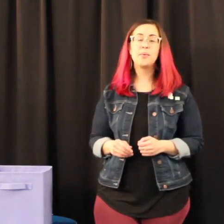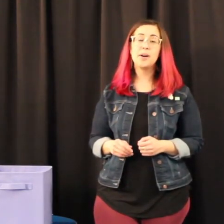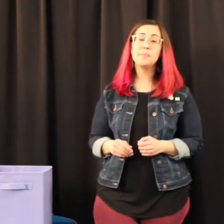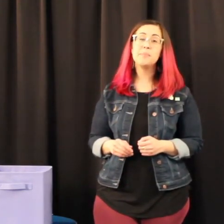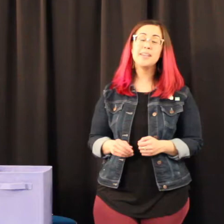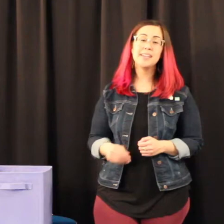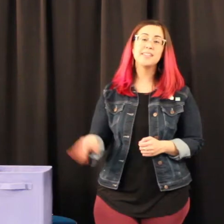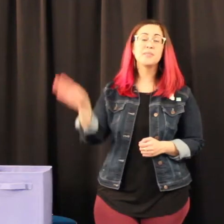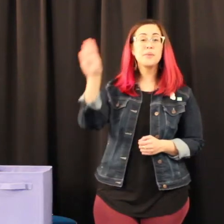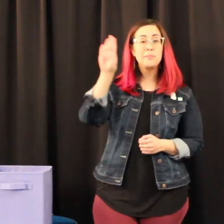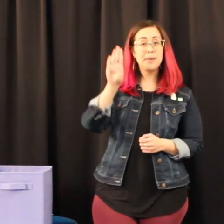What begins with B?